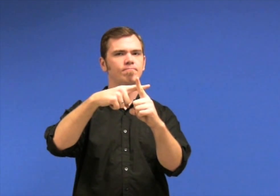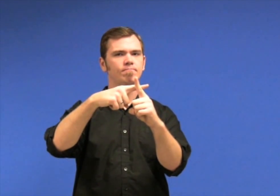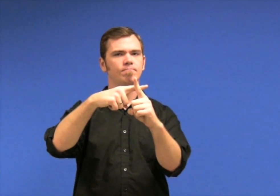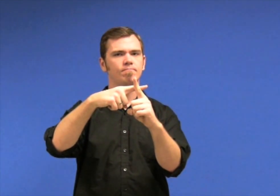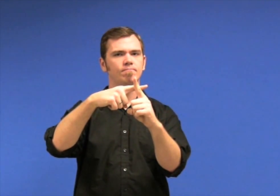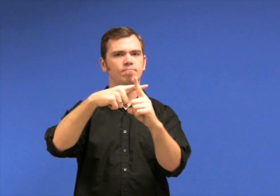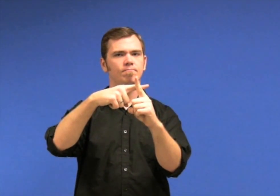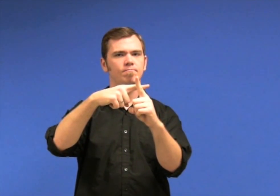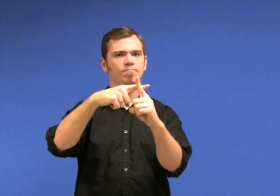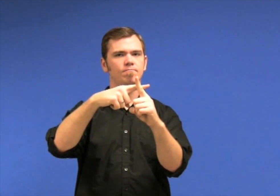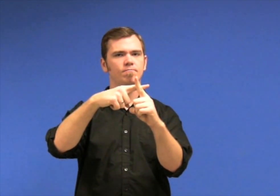Plus.